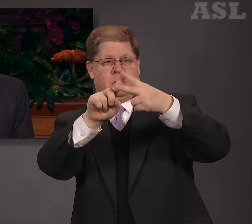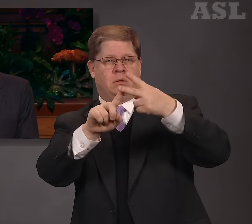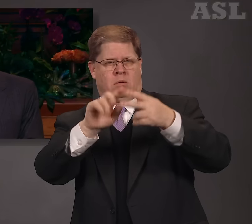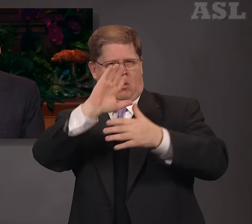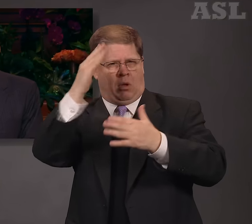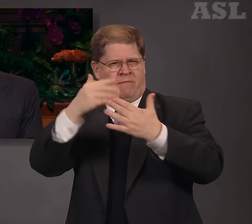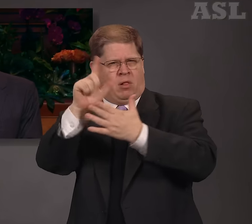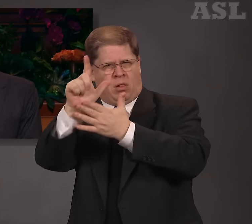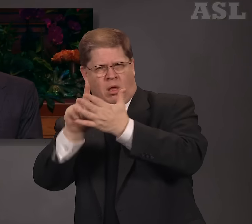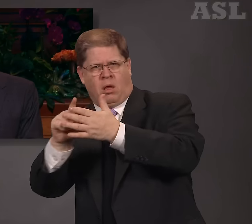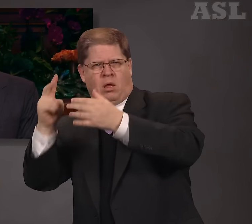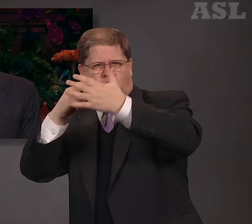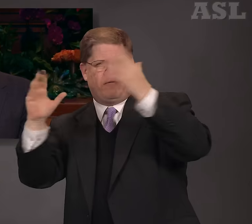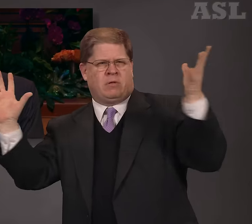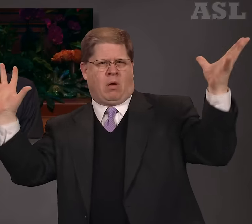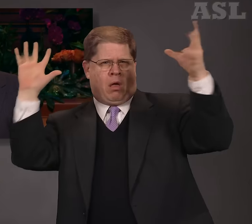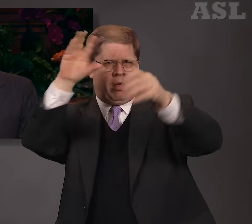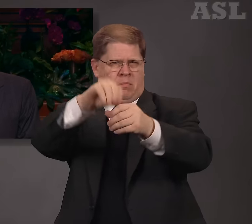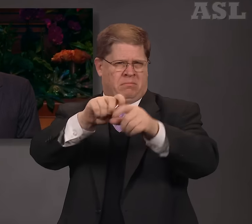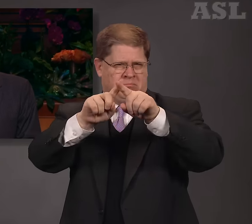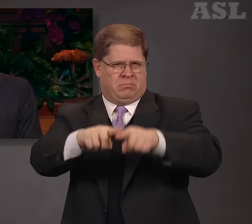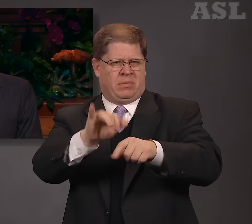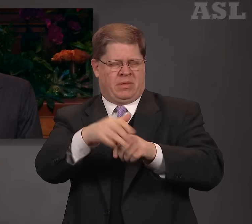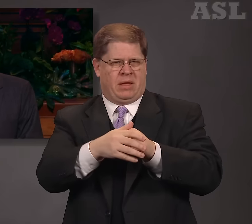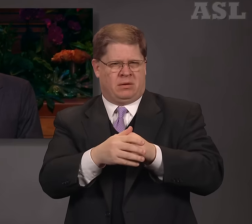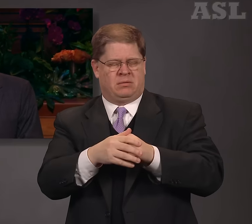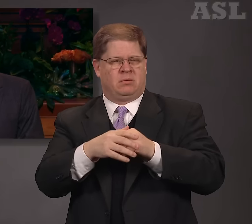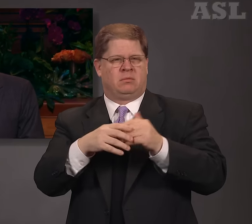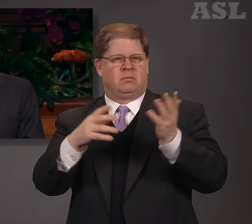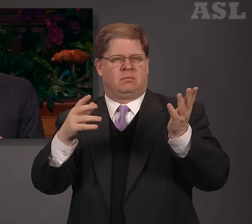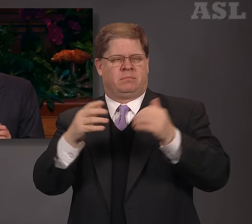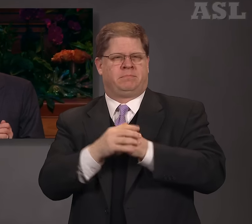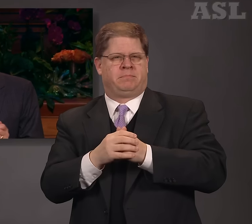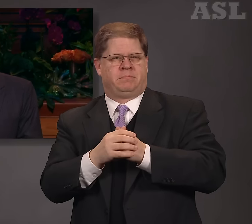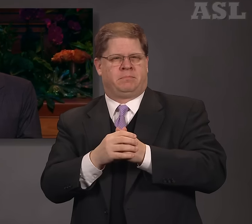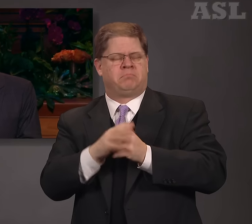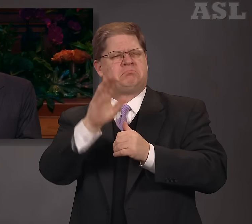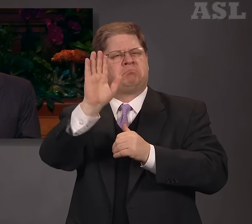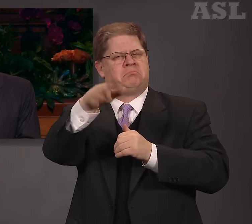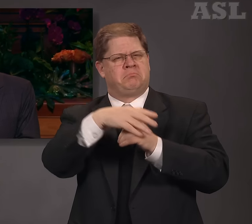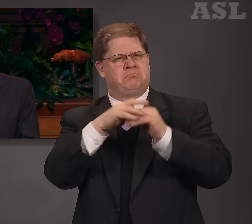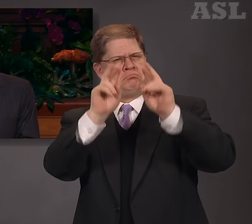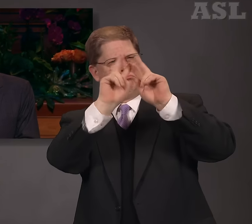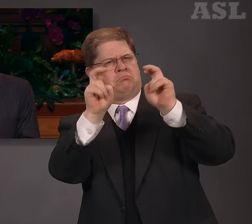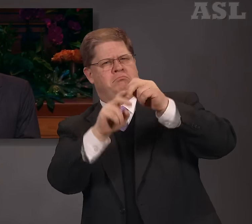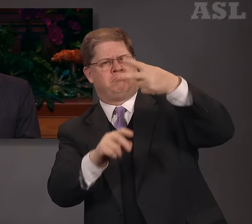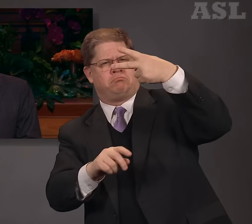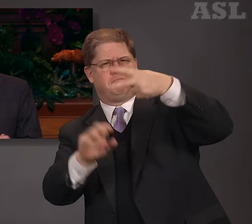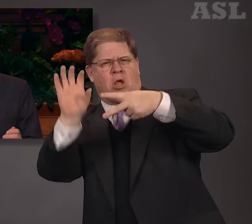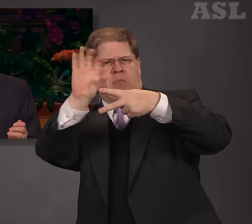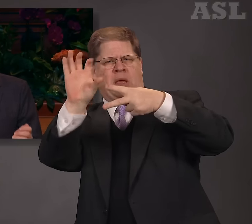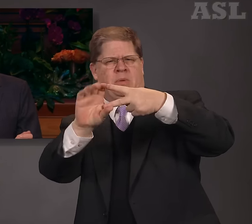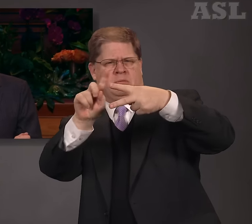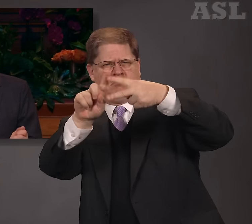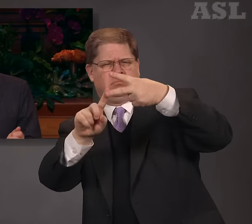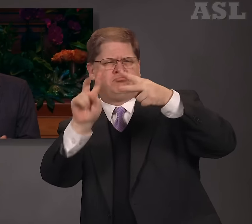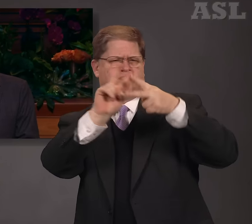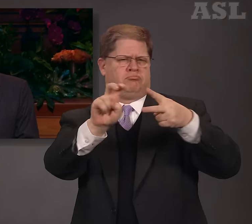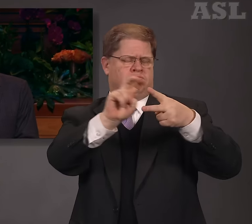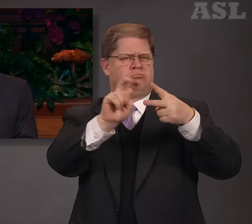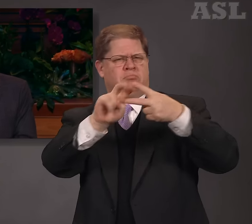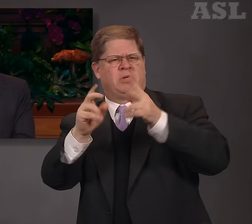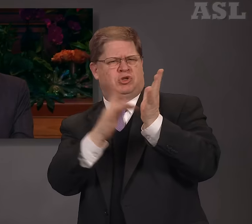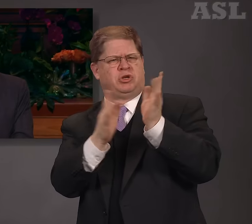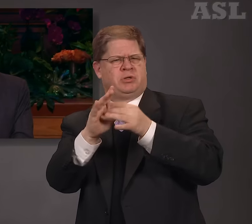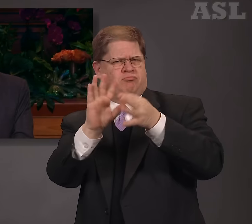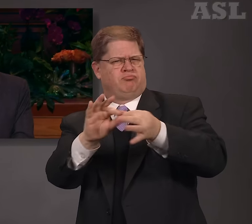prophets," the remaining elements of the bridge. Let's examine each of the two great commandments revealed